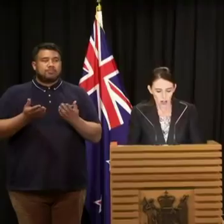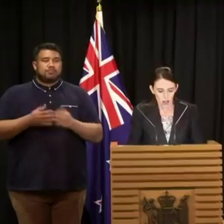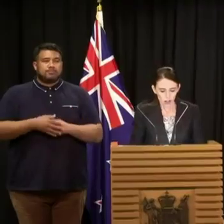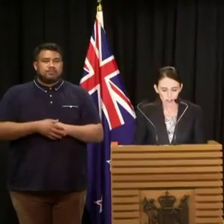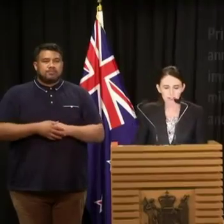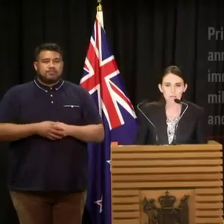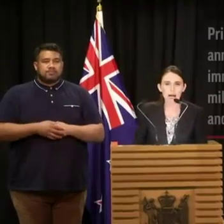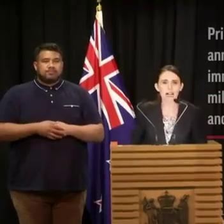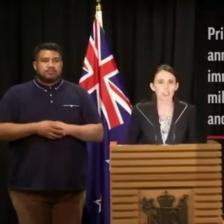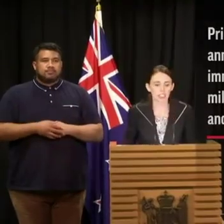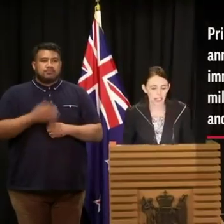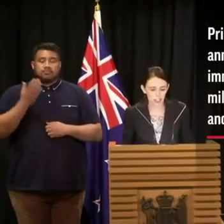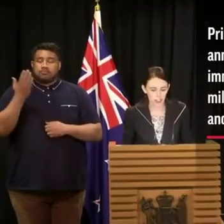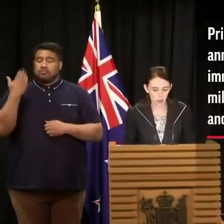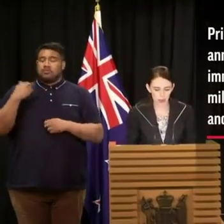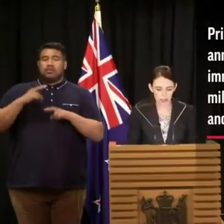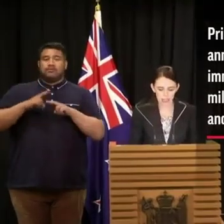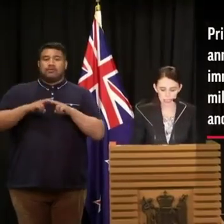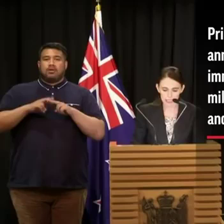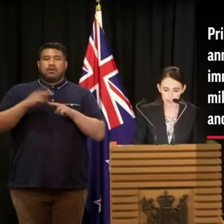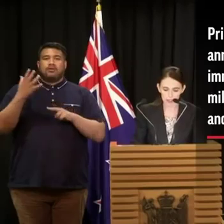country.